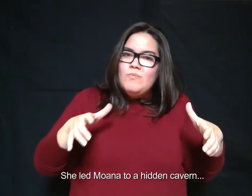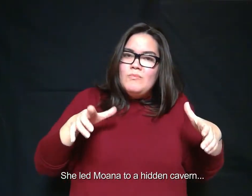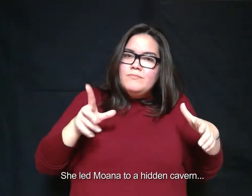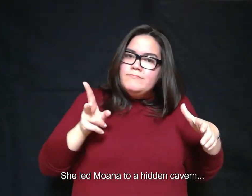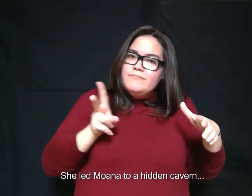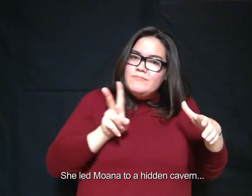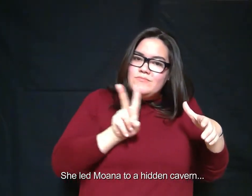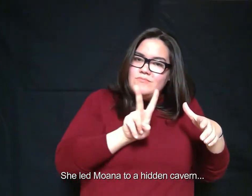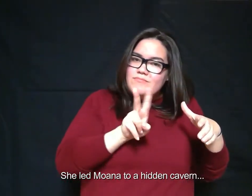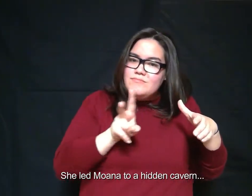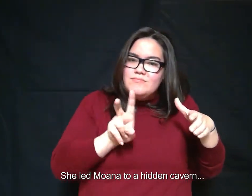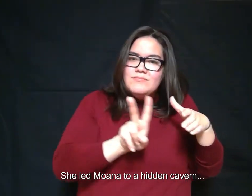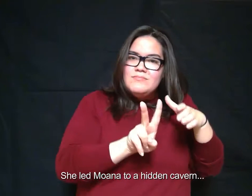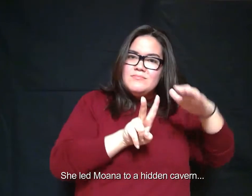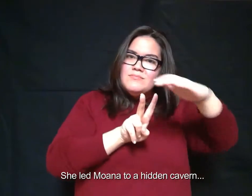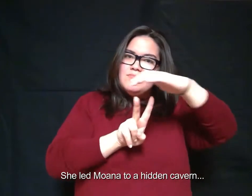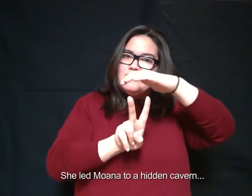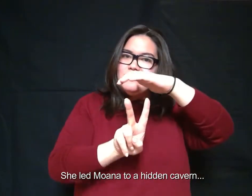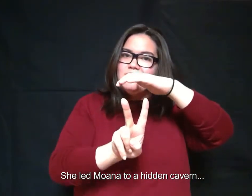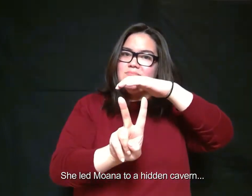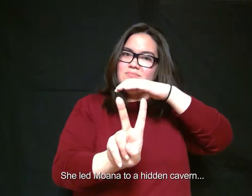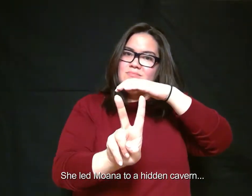full of ancient canoes.